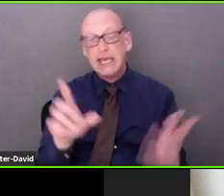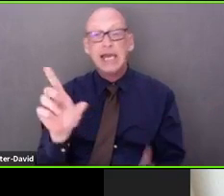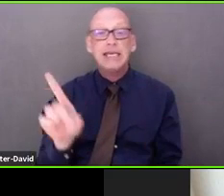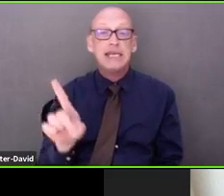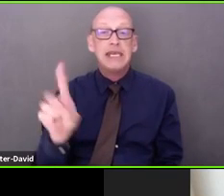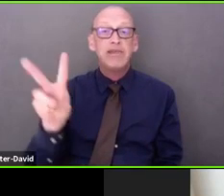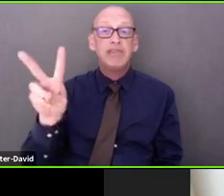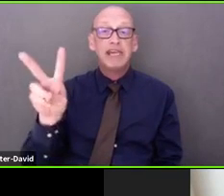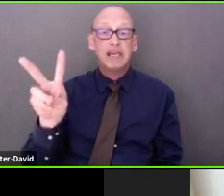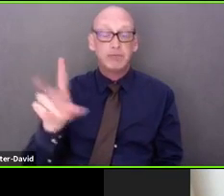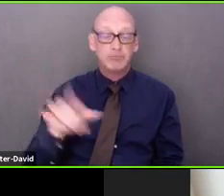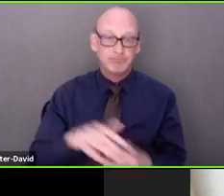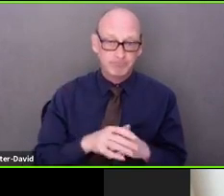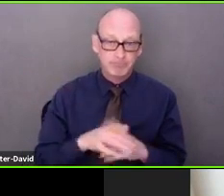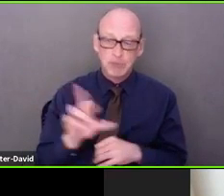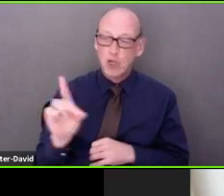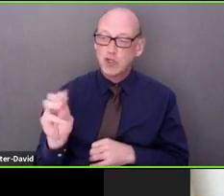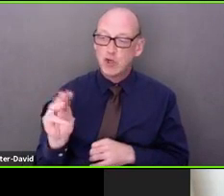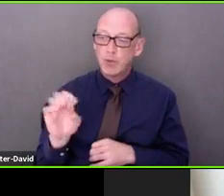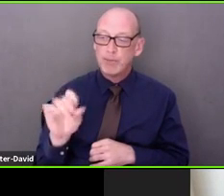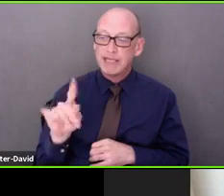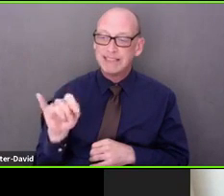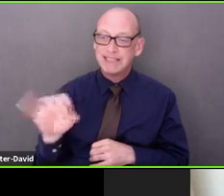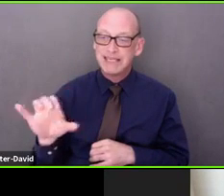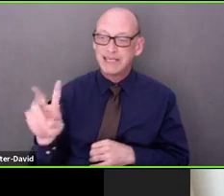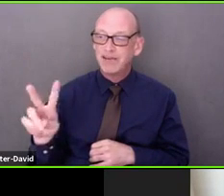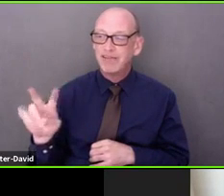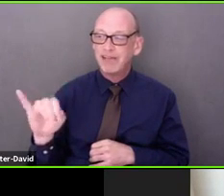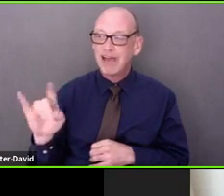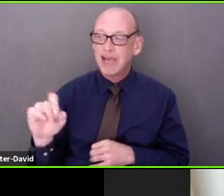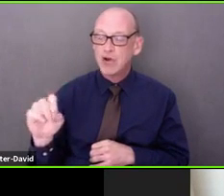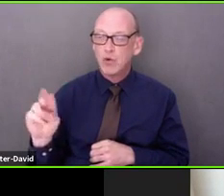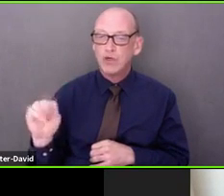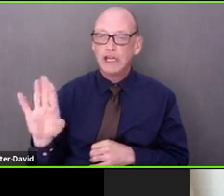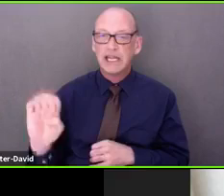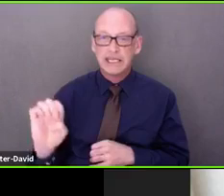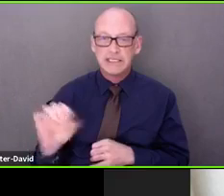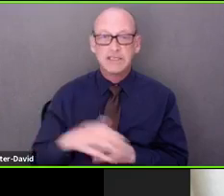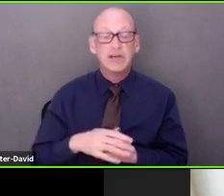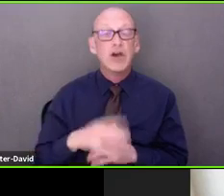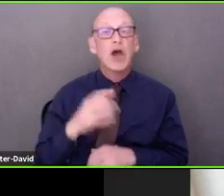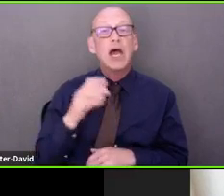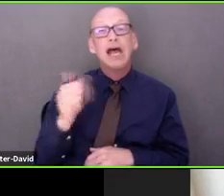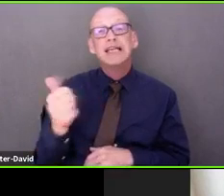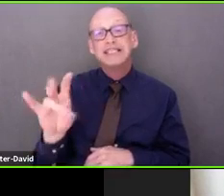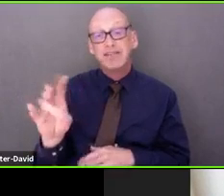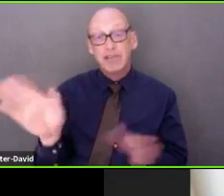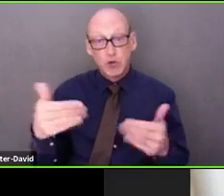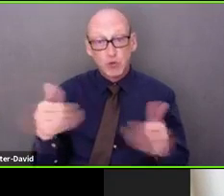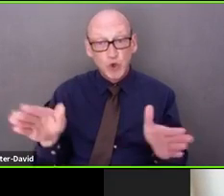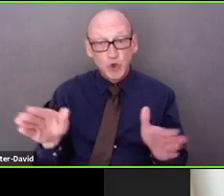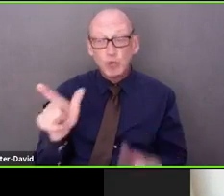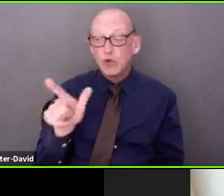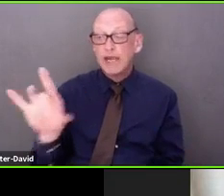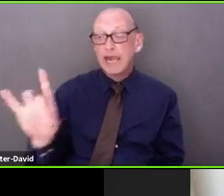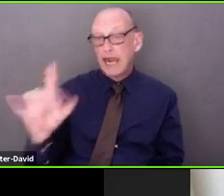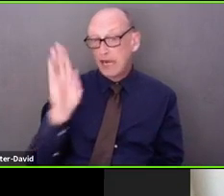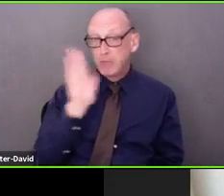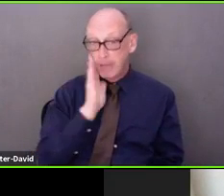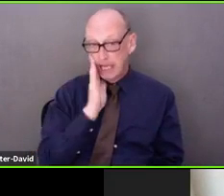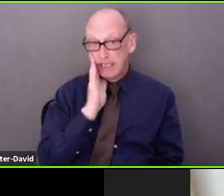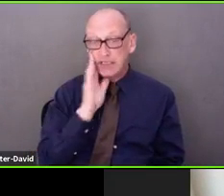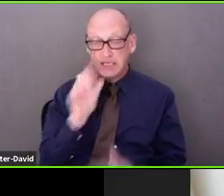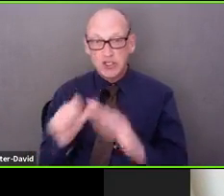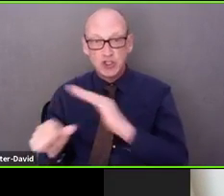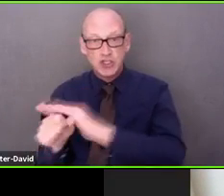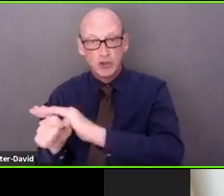violence shelter. It's been around since 1979. We have 17 rooms, 28 beds. And many